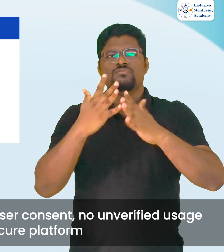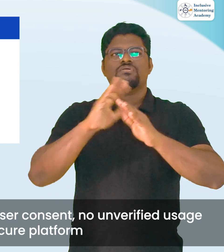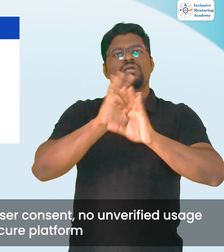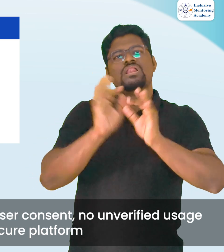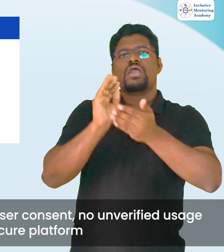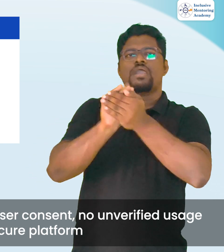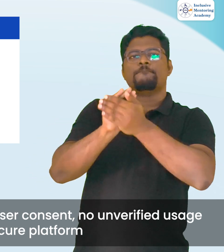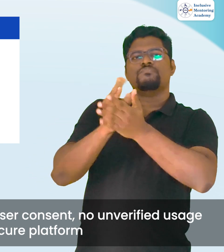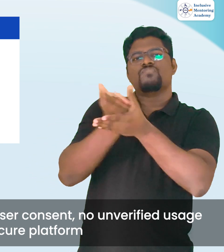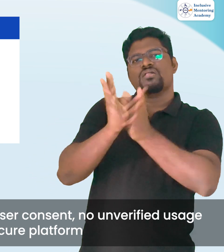platform.